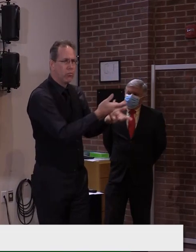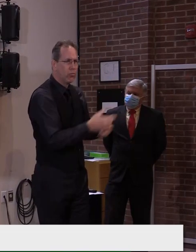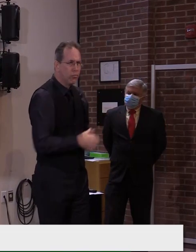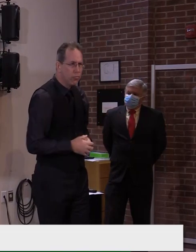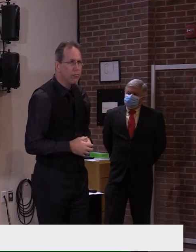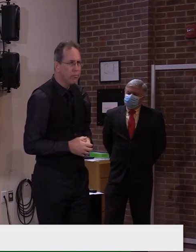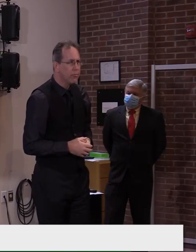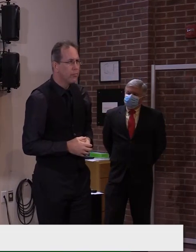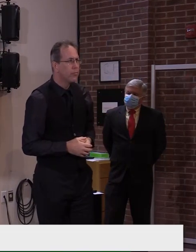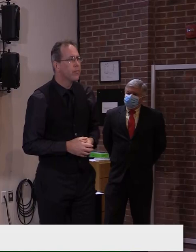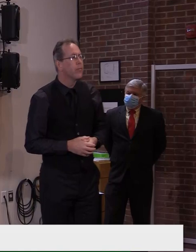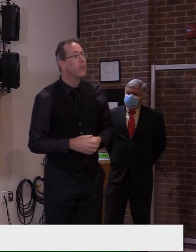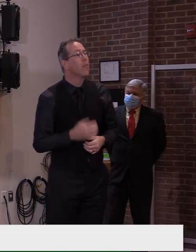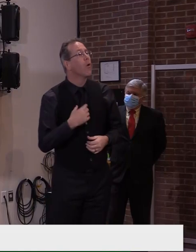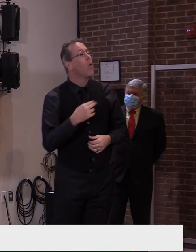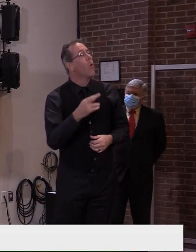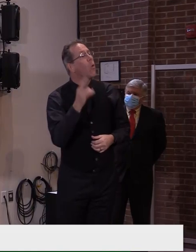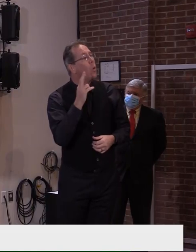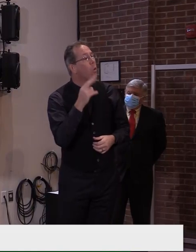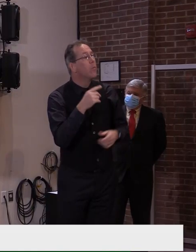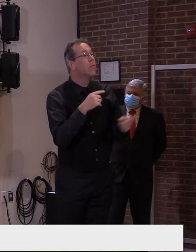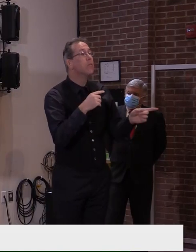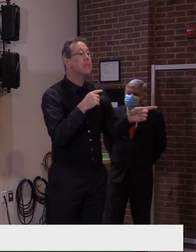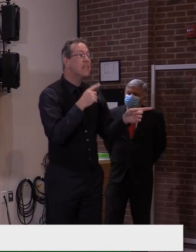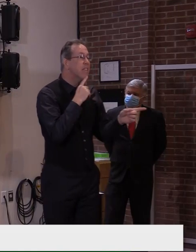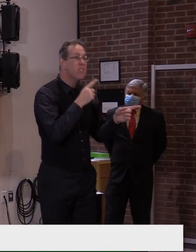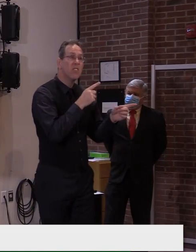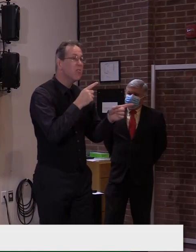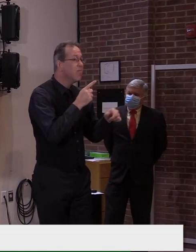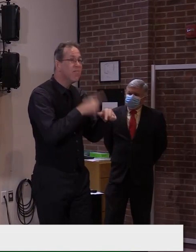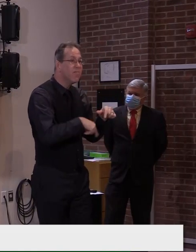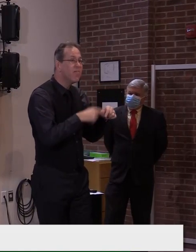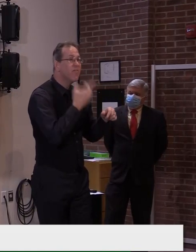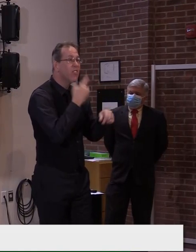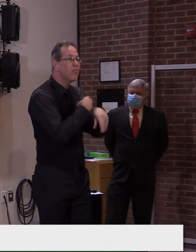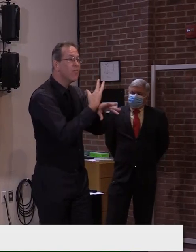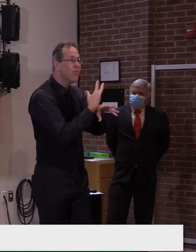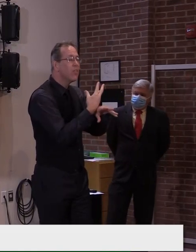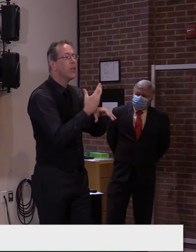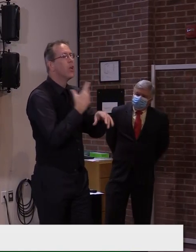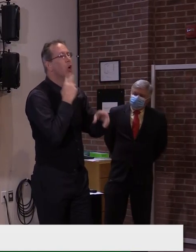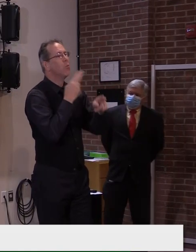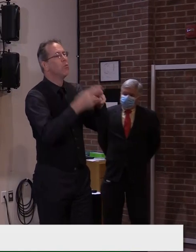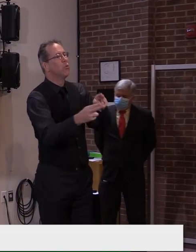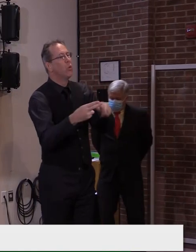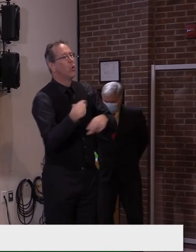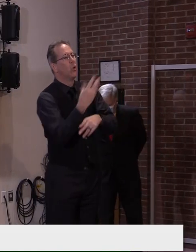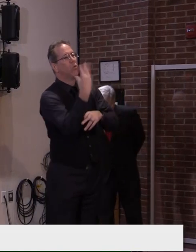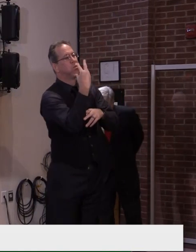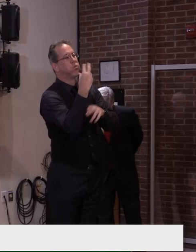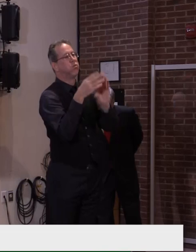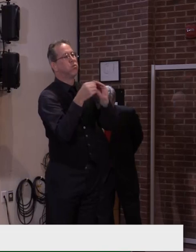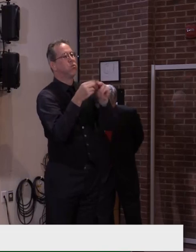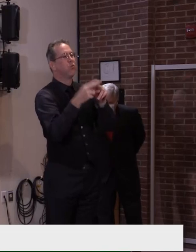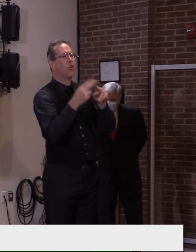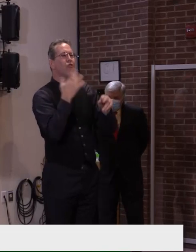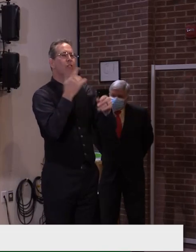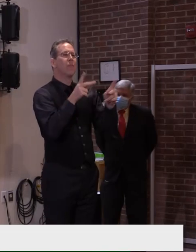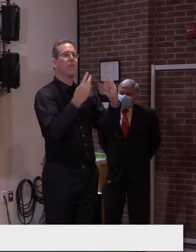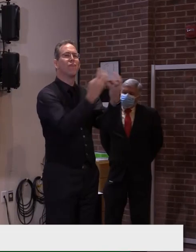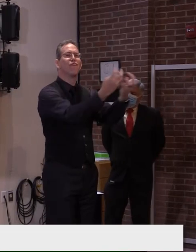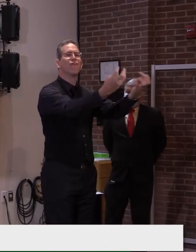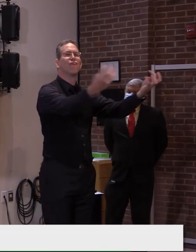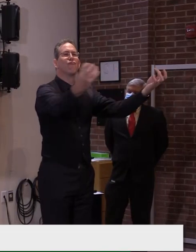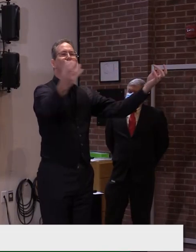is short-lived. If they do go remote, that we can get back to in-person, like Congress has